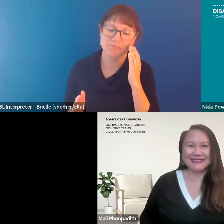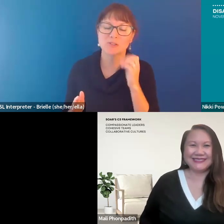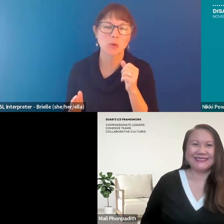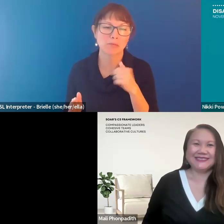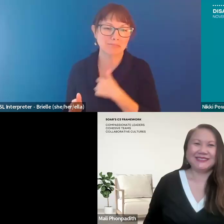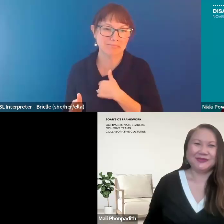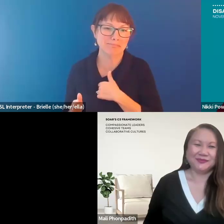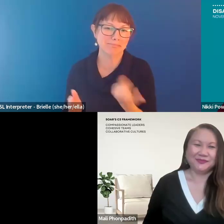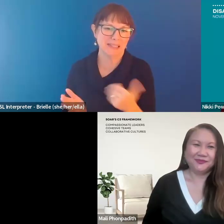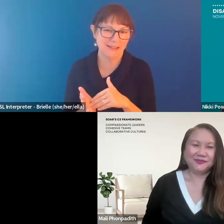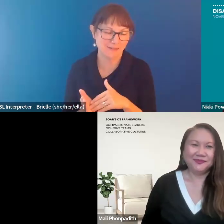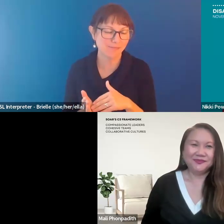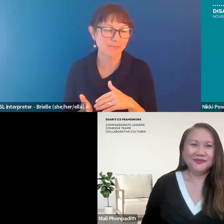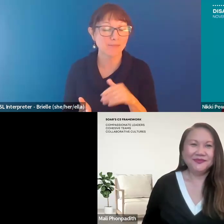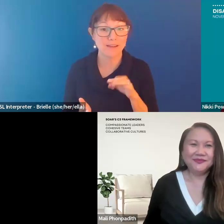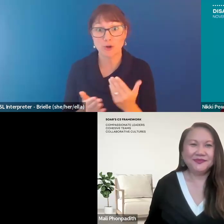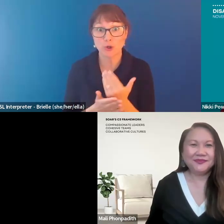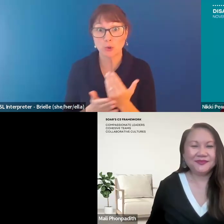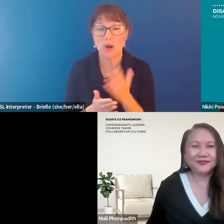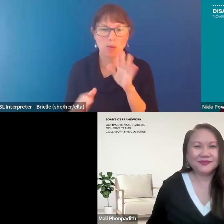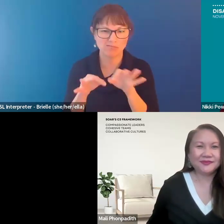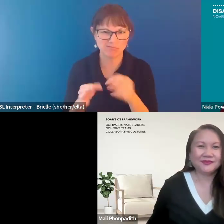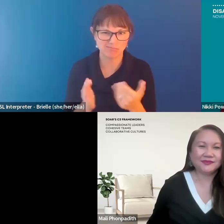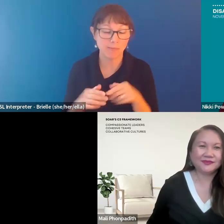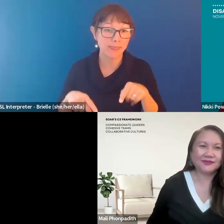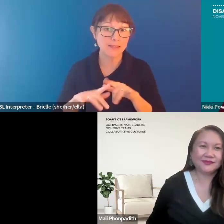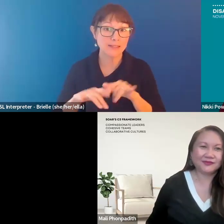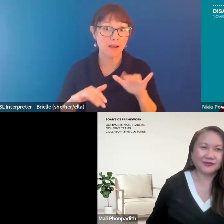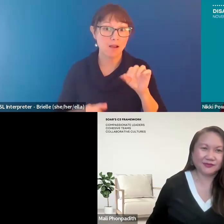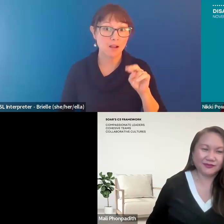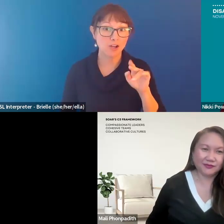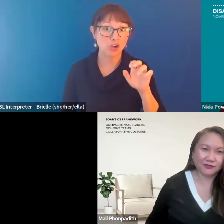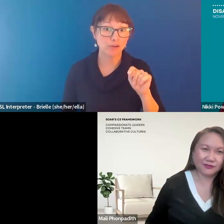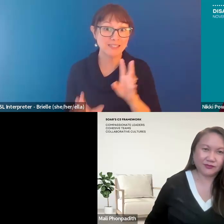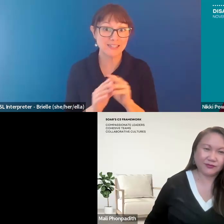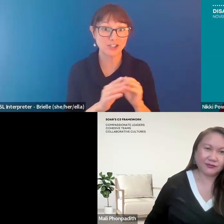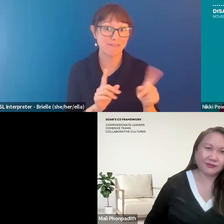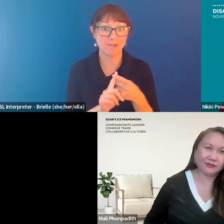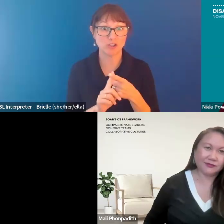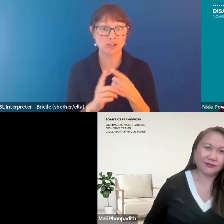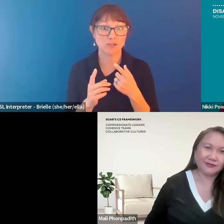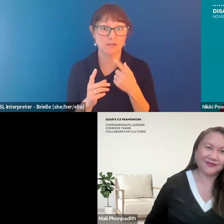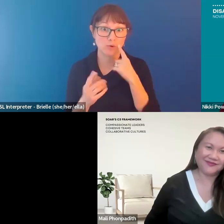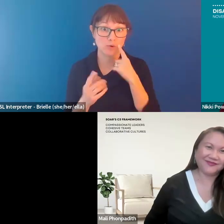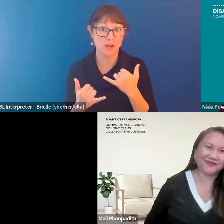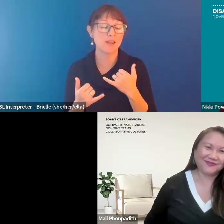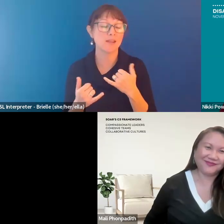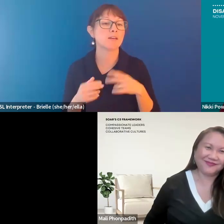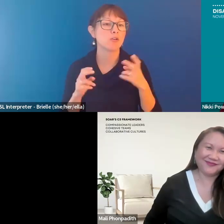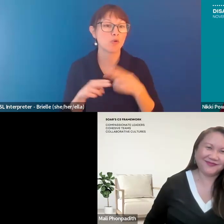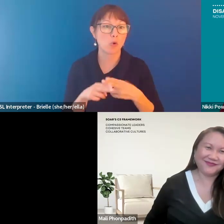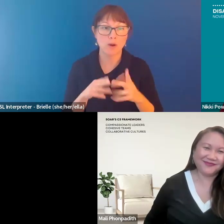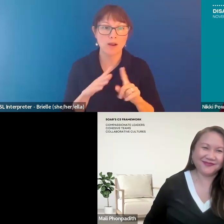session. So you are in the concurrent session, first one for today, From Refugee to Entrepreneur,